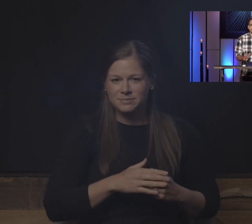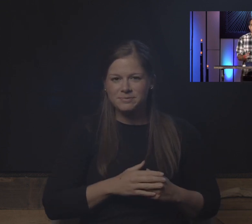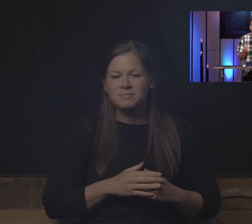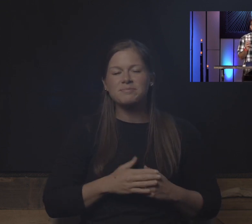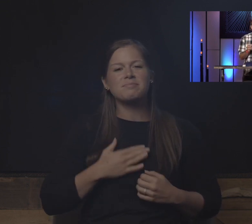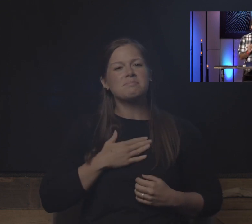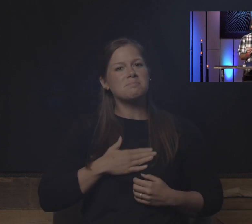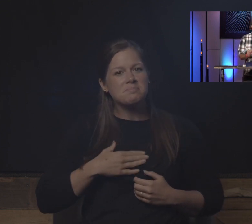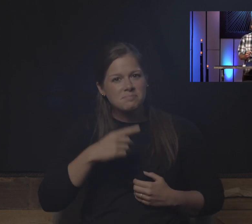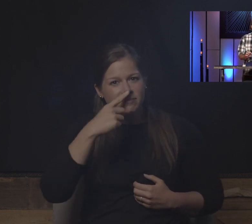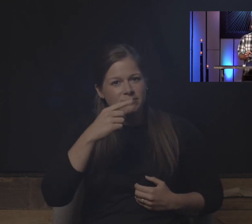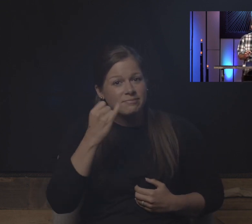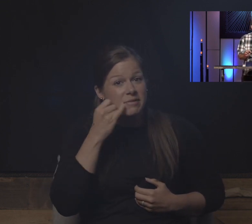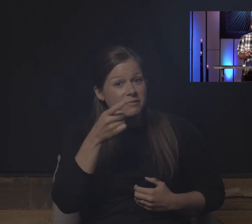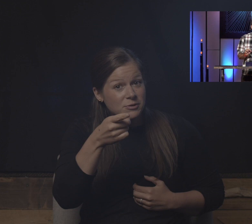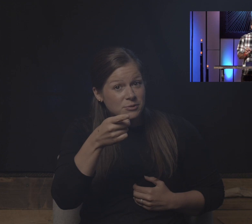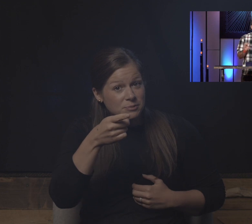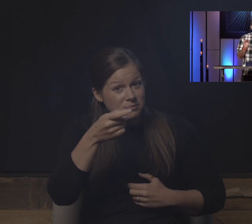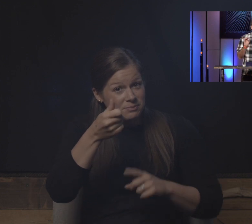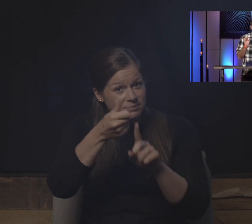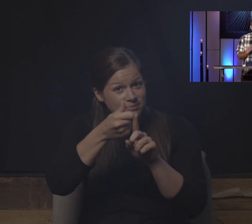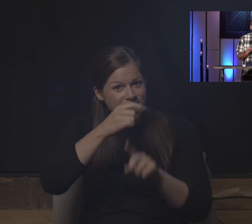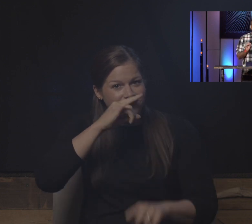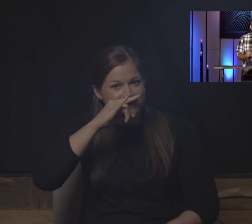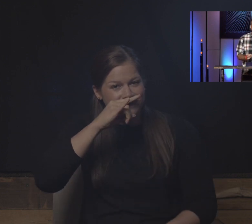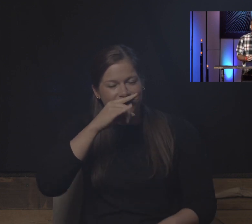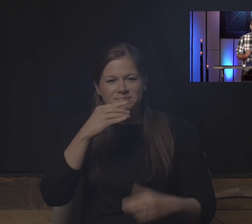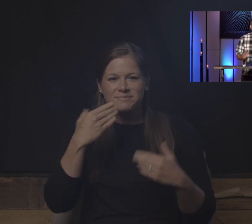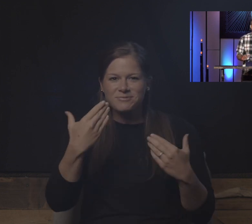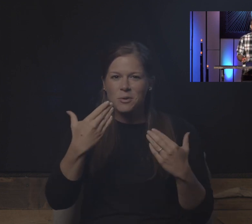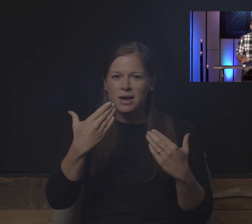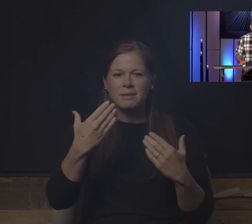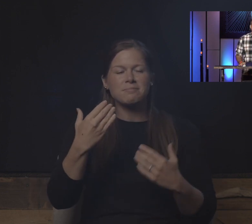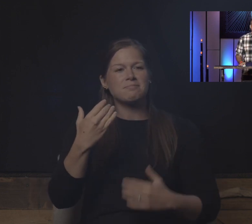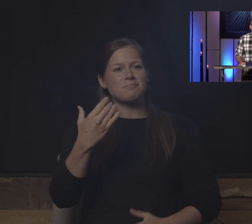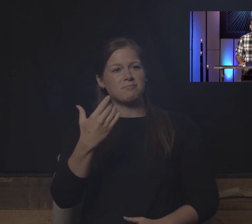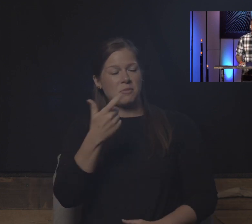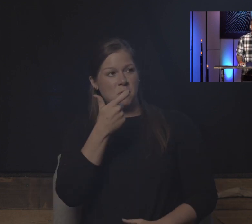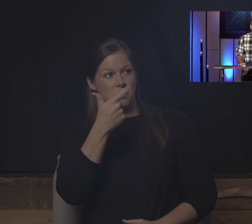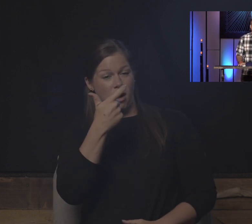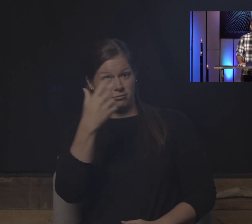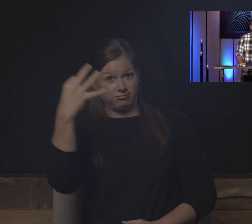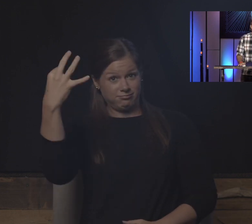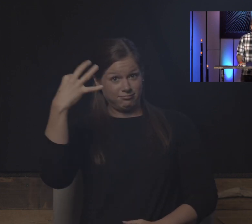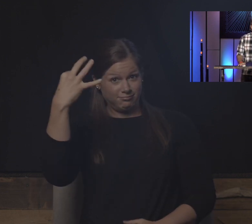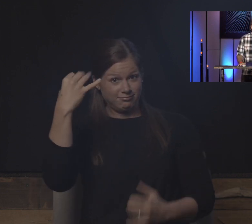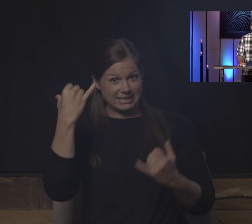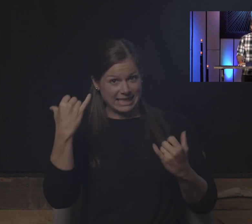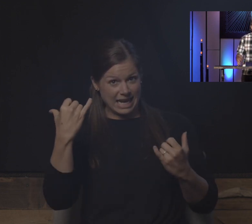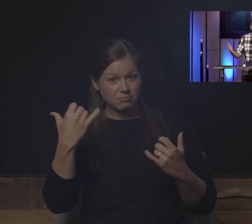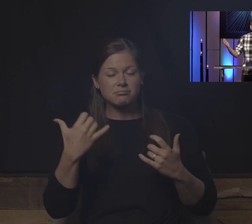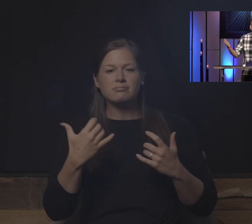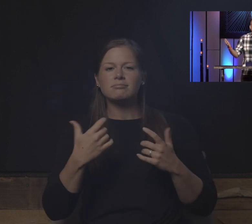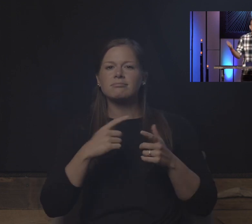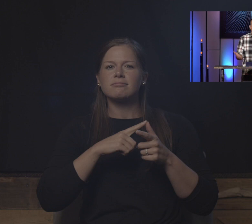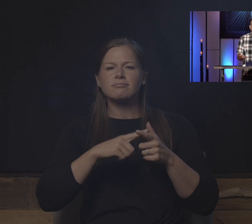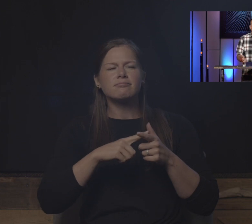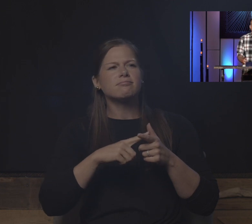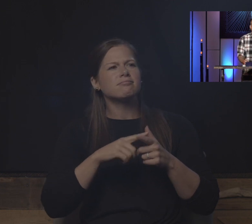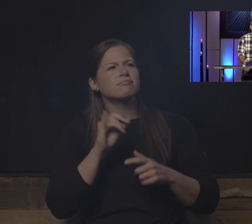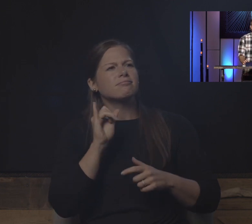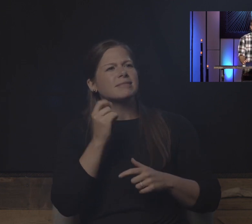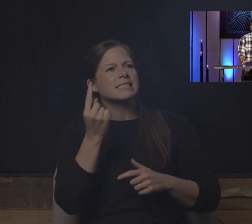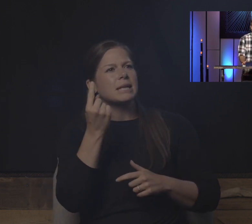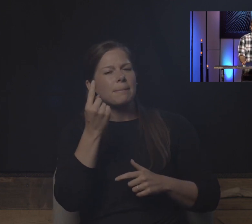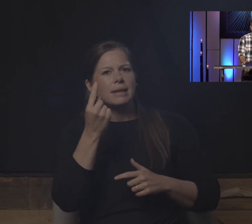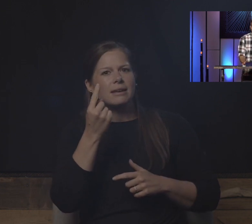to do something. If you're a little kiddo, I want you to draw a picture of something that I say in this message, okay? Or draw a